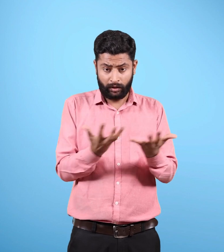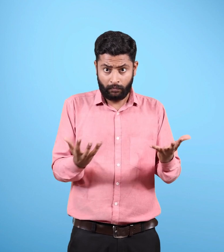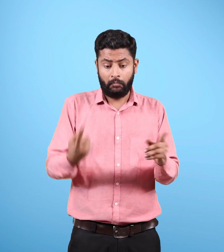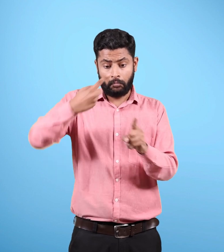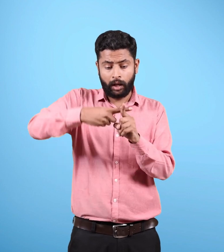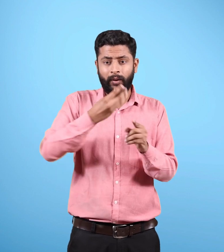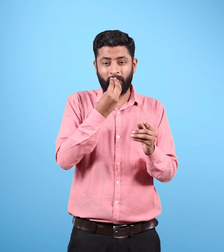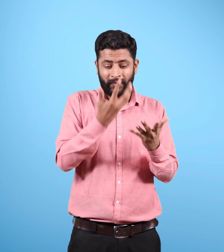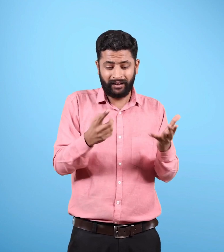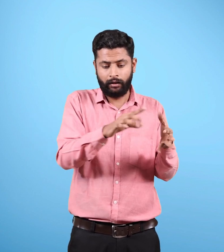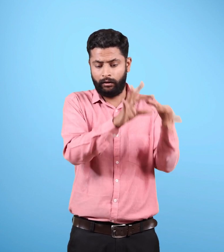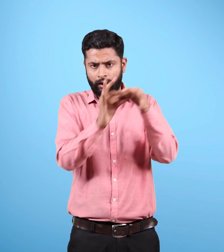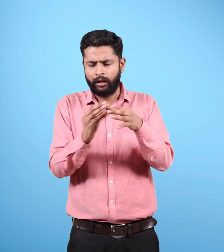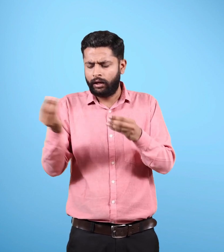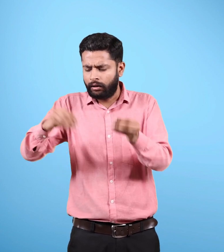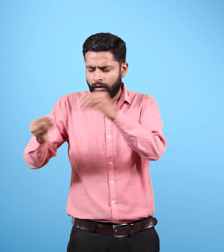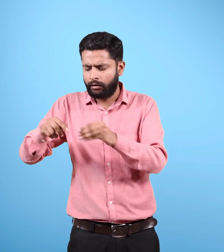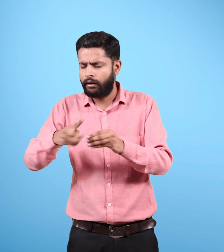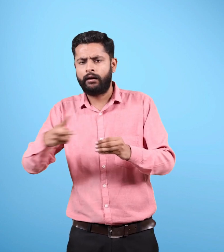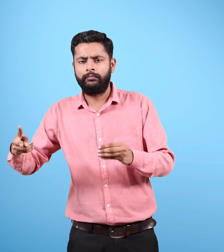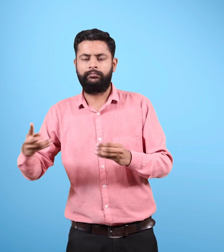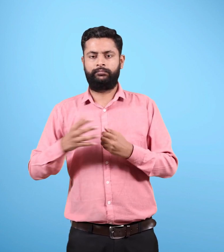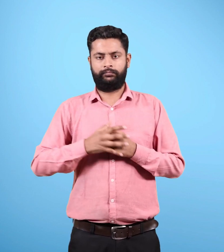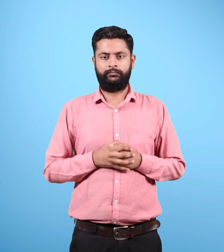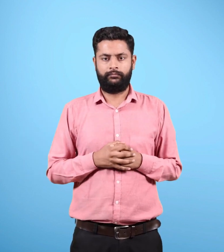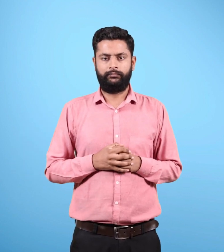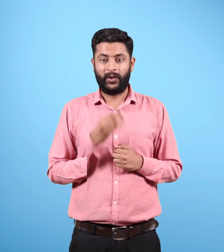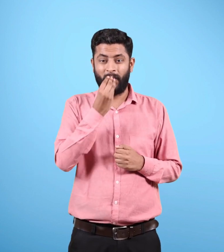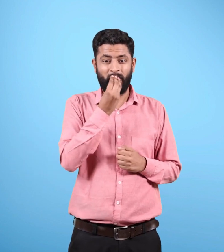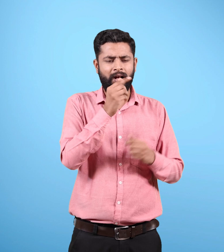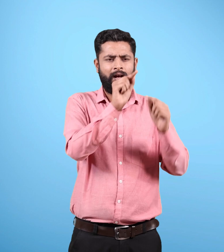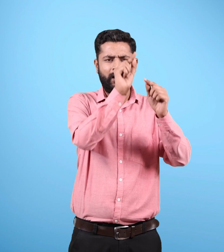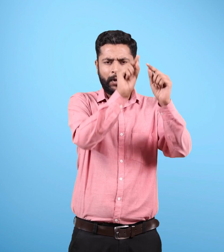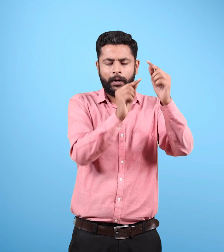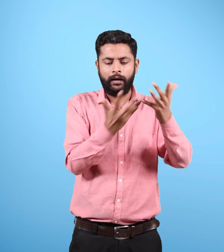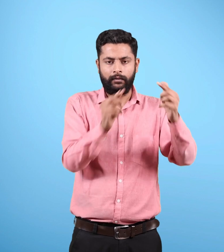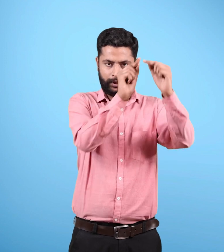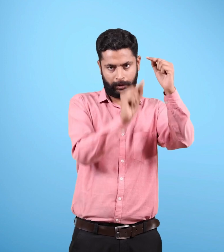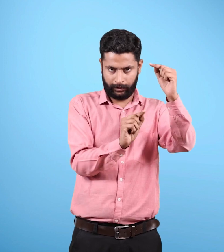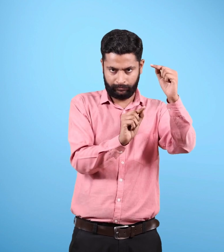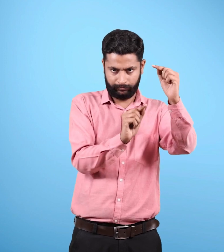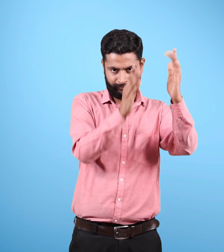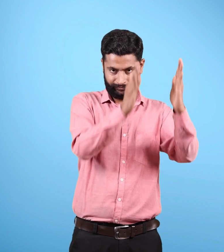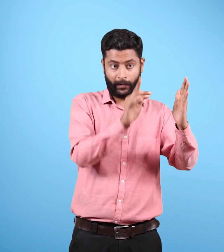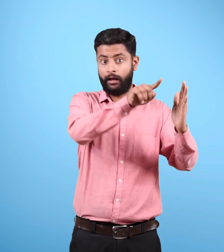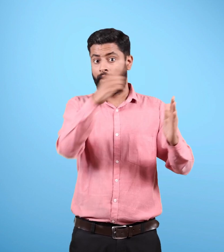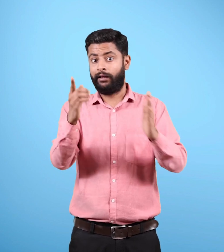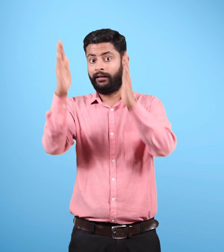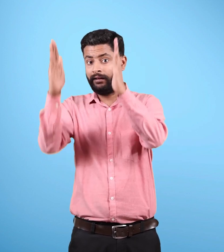Food items and their ingredients. Column 1 Food item.